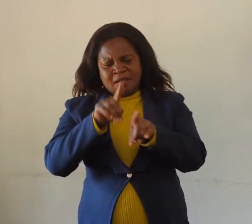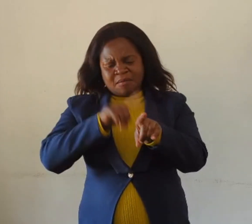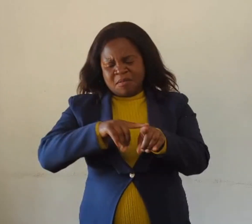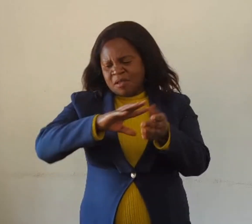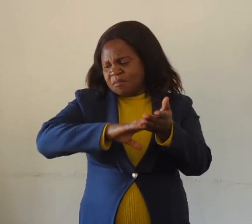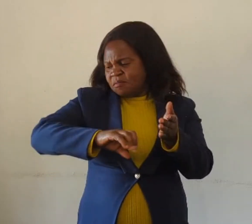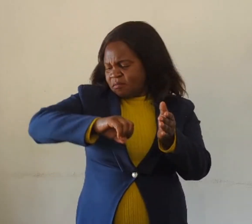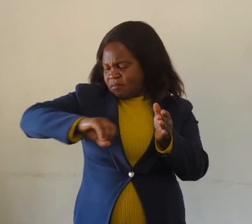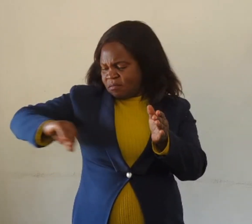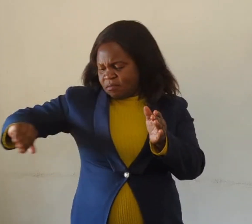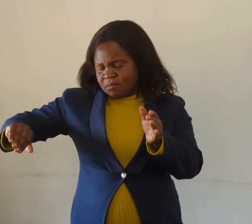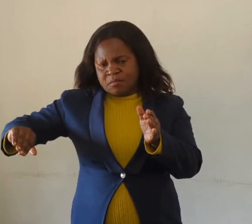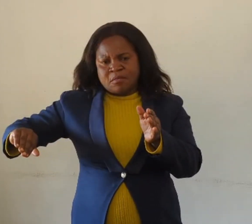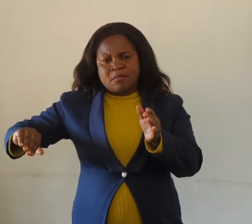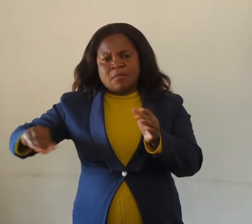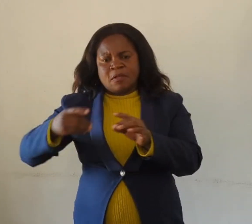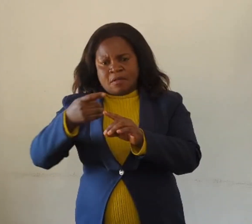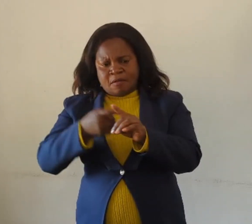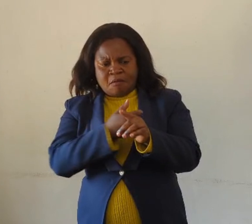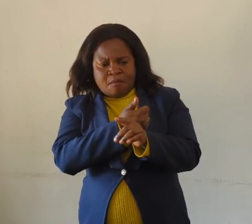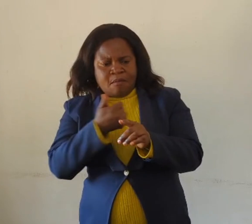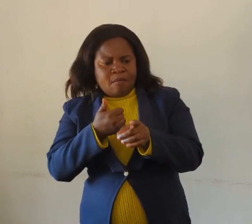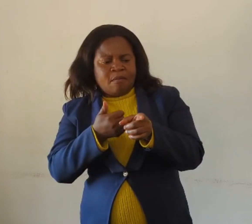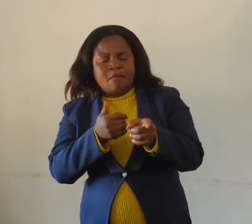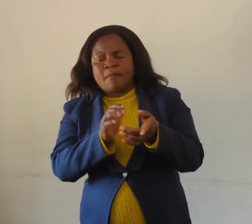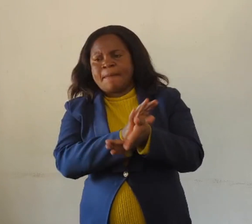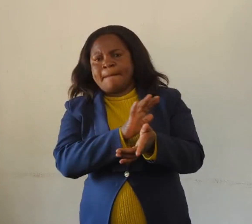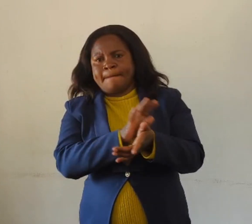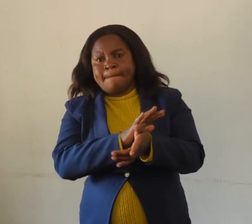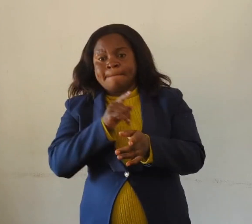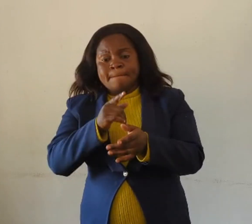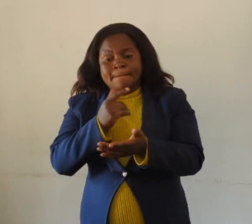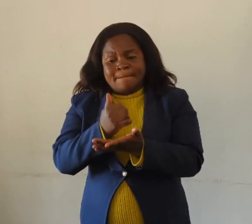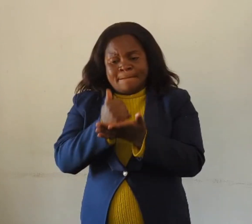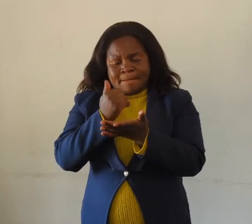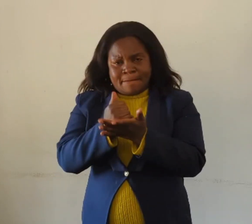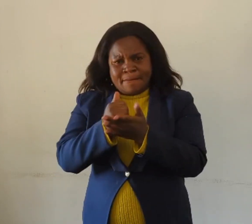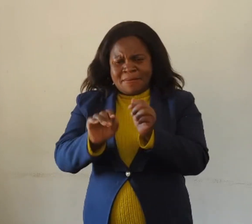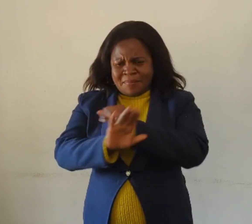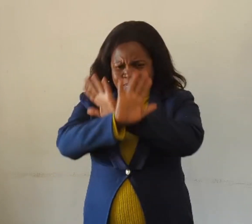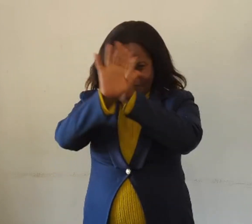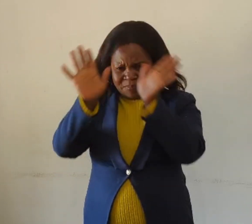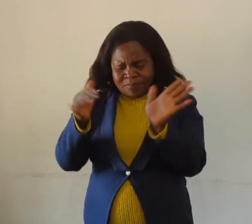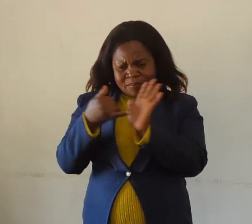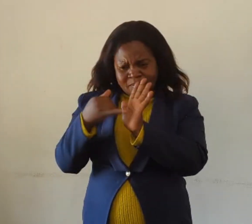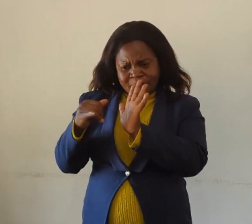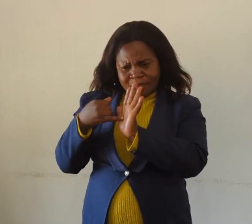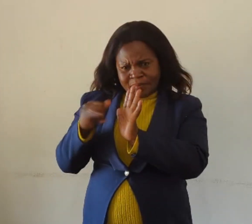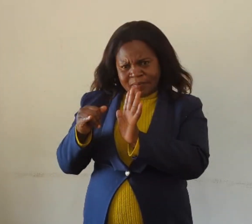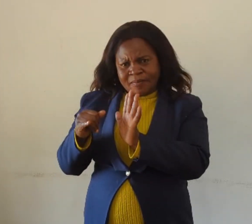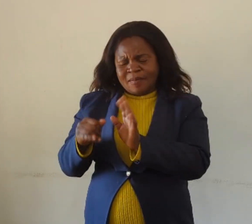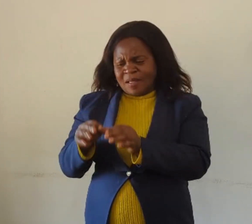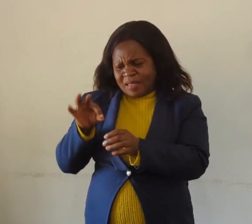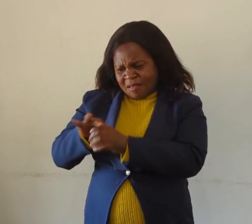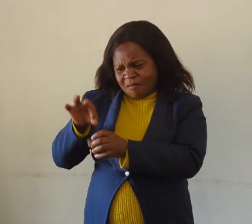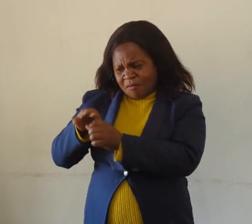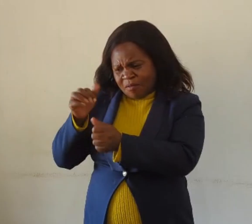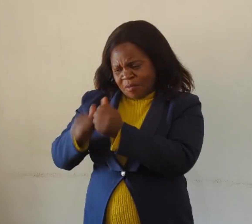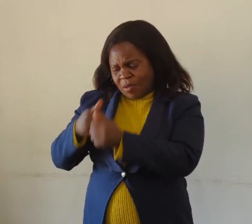ballot papers. This helps to clearly identify rejected votes and ensures that